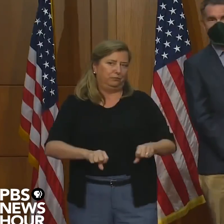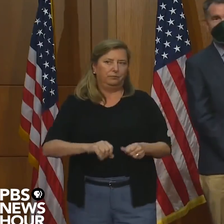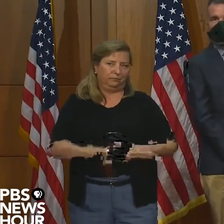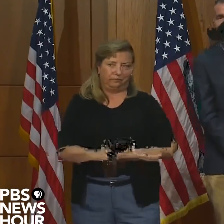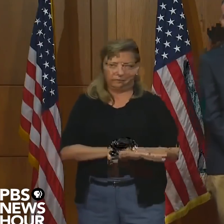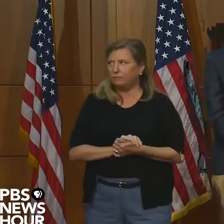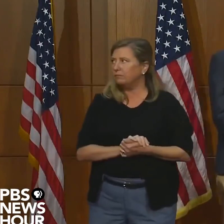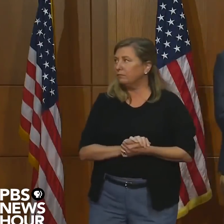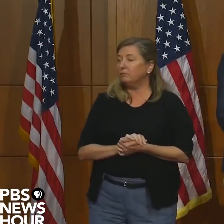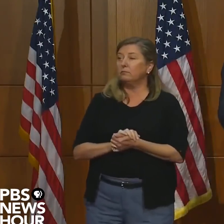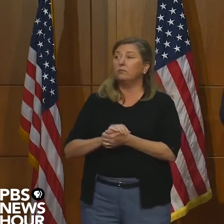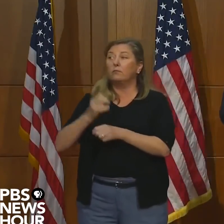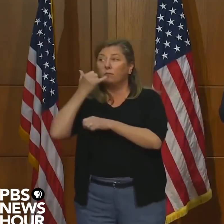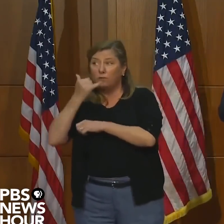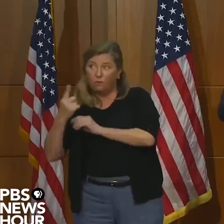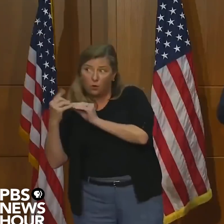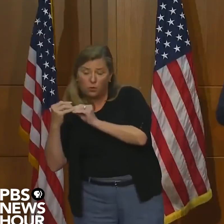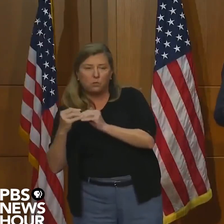Thank you.